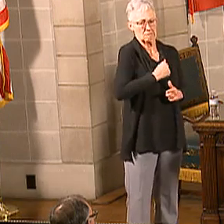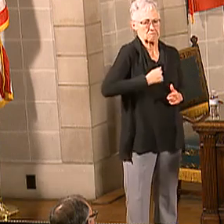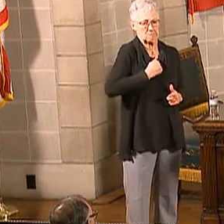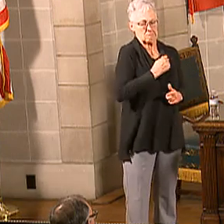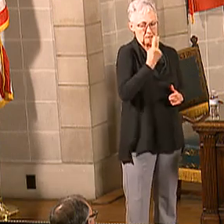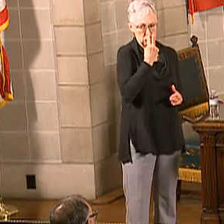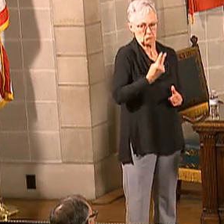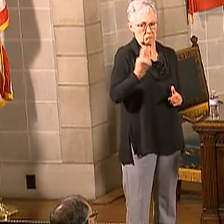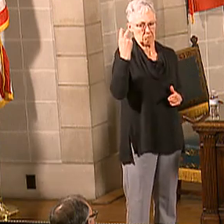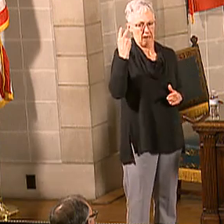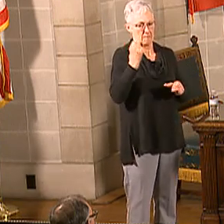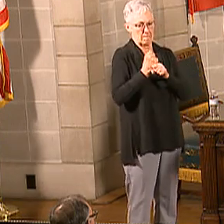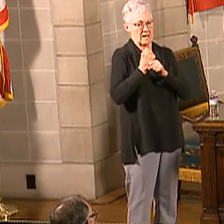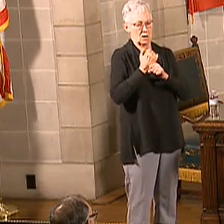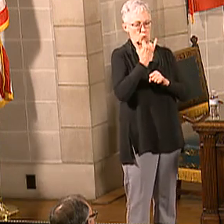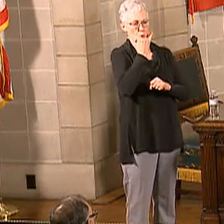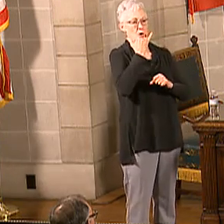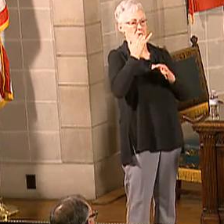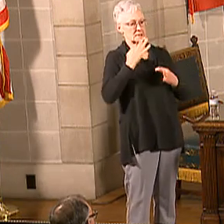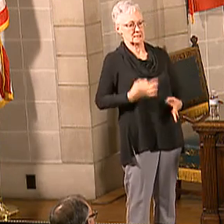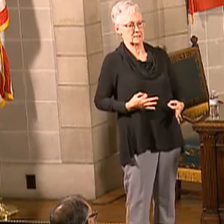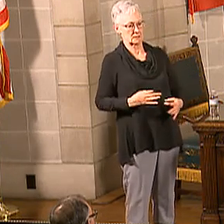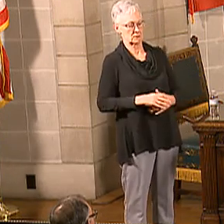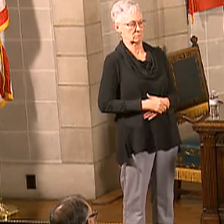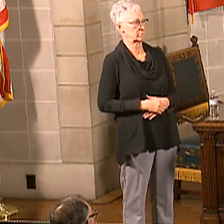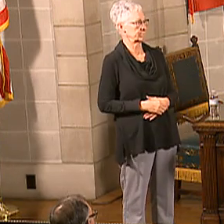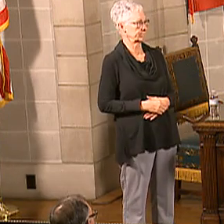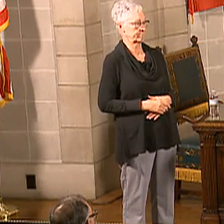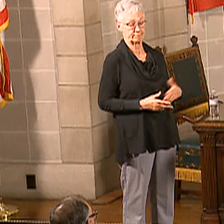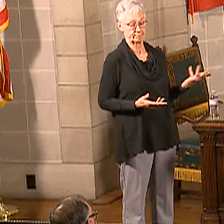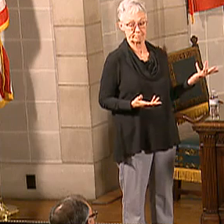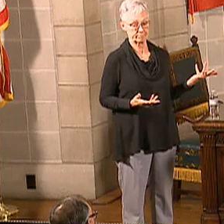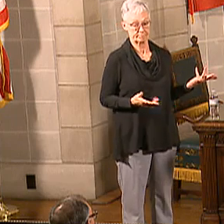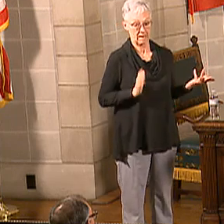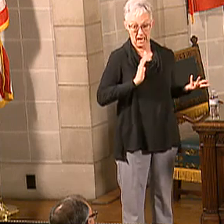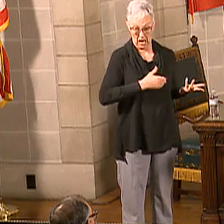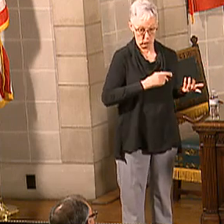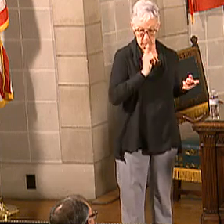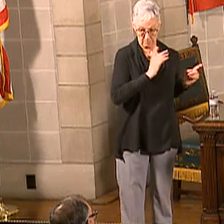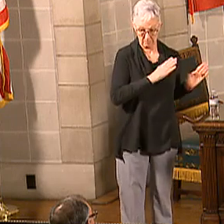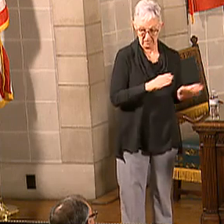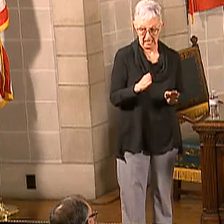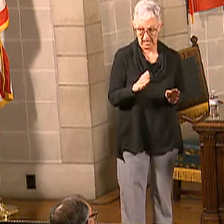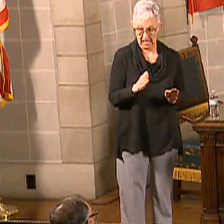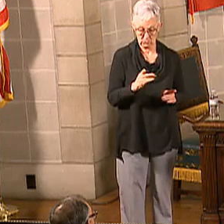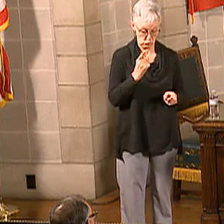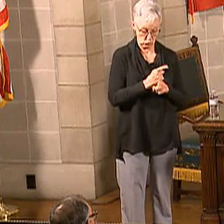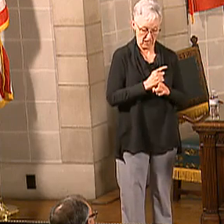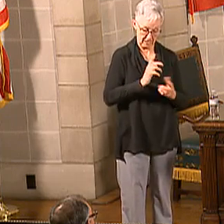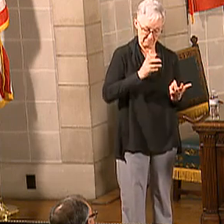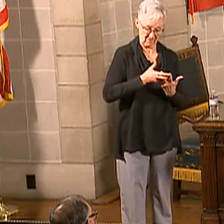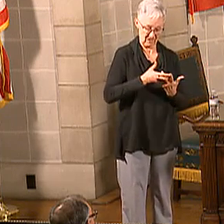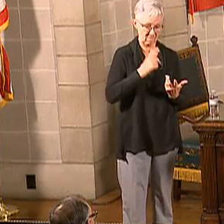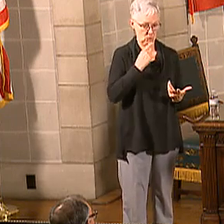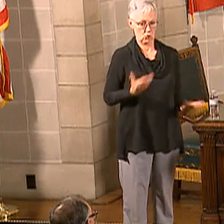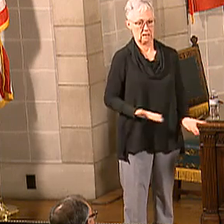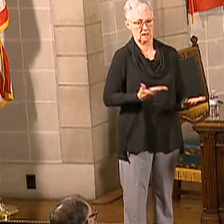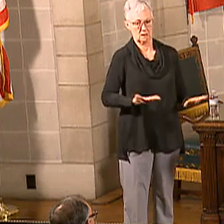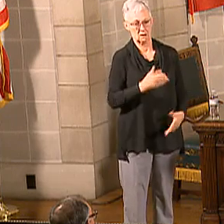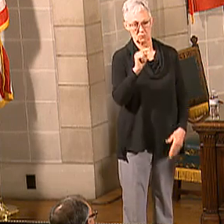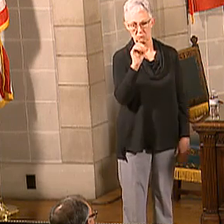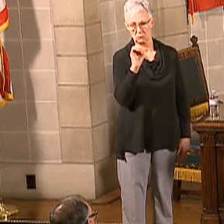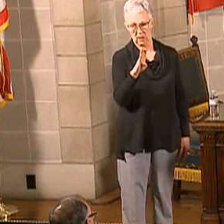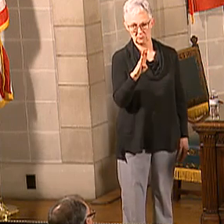order. And you know what? Again, our plan is right for Nebraska. Our plan is the right plan for us here in Nebraska. We need to do what's